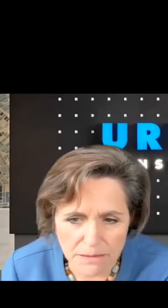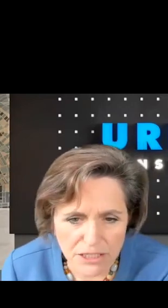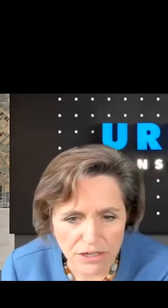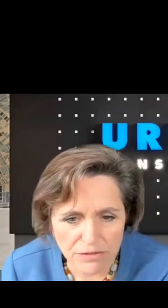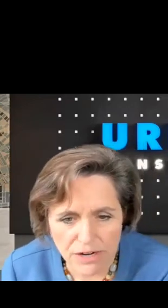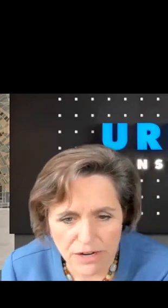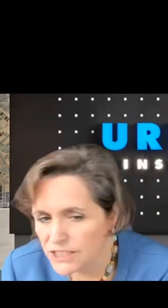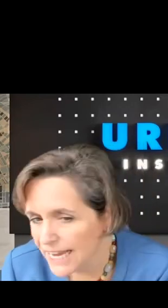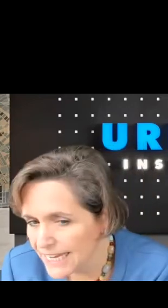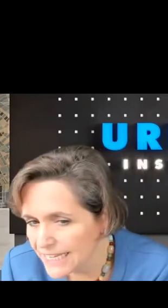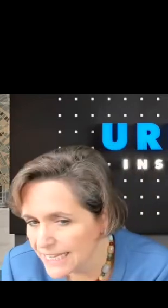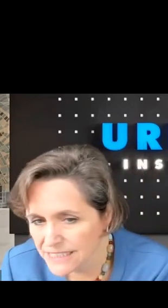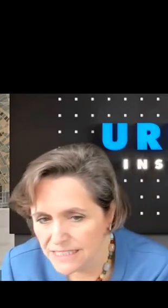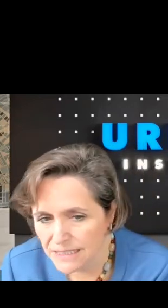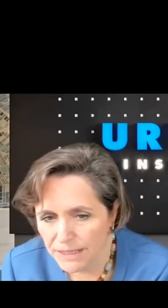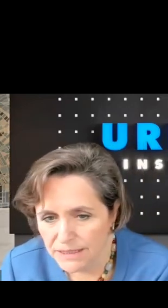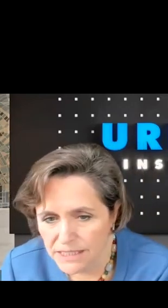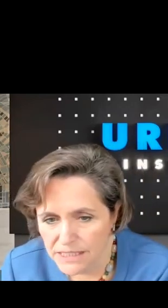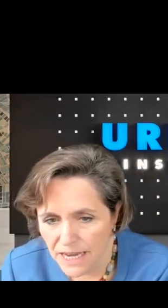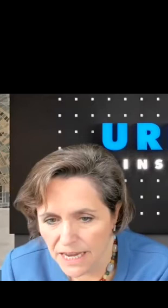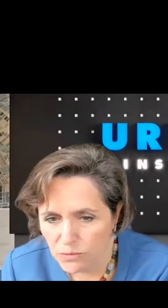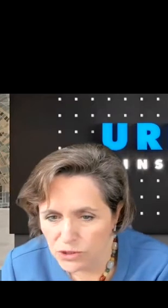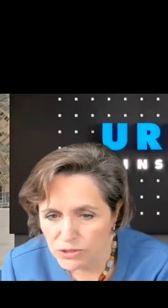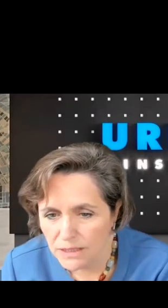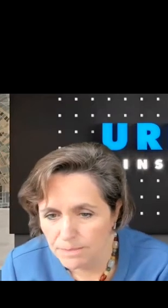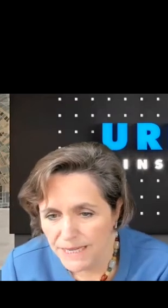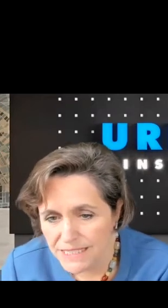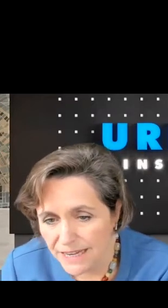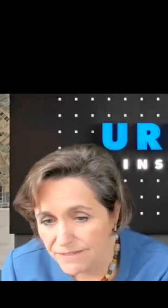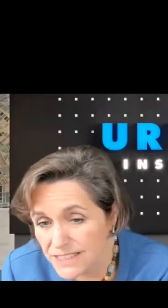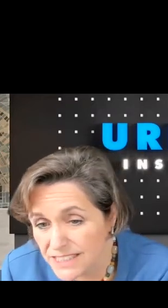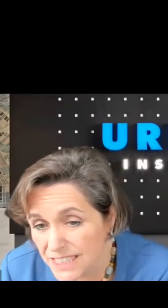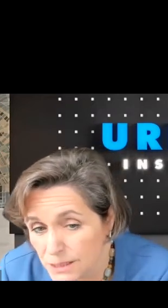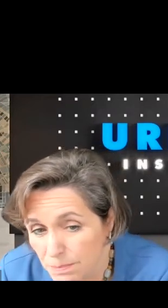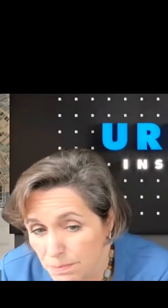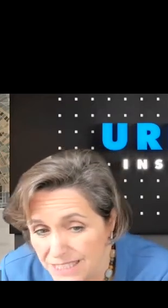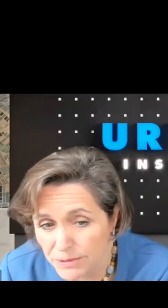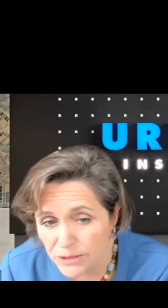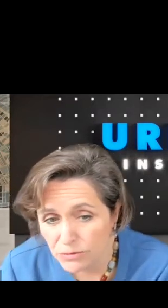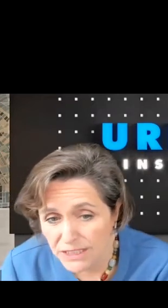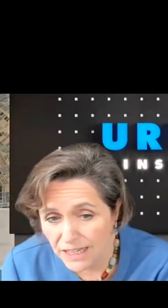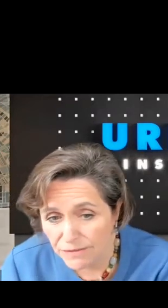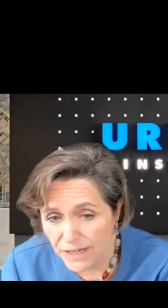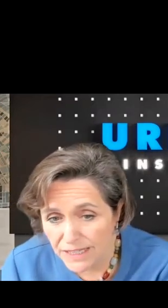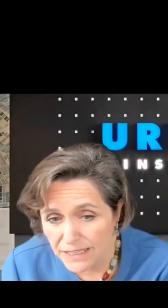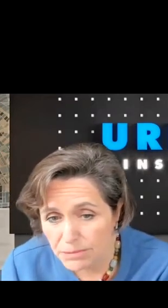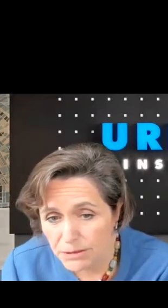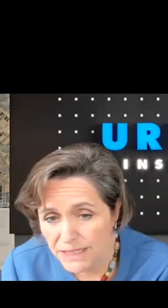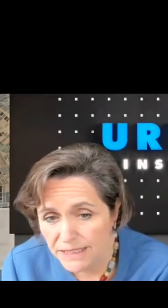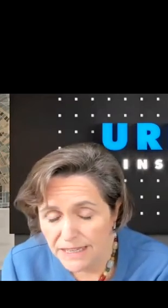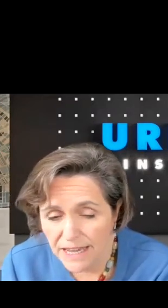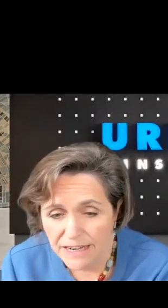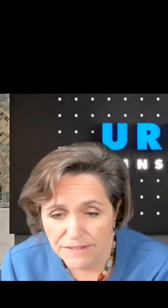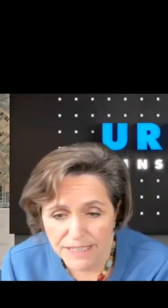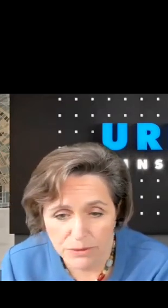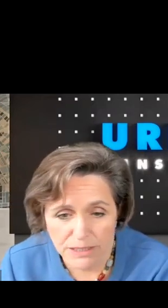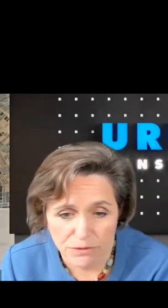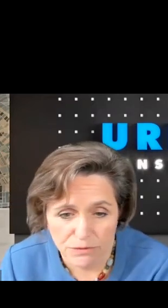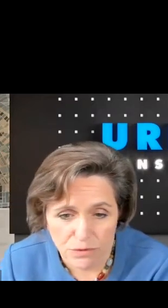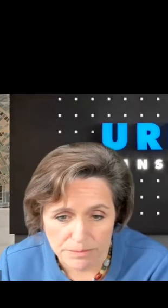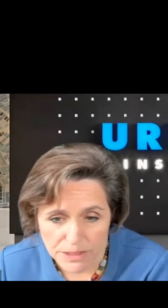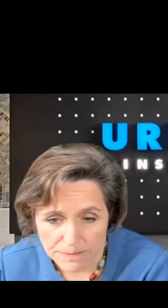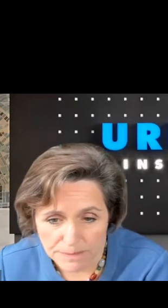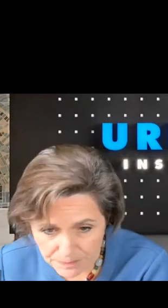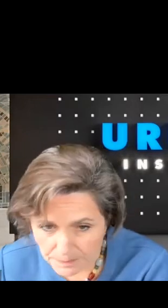surveys, administrative records, and existing policies, and we're using the best evidence that's possible to identify, implement, and